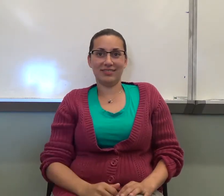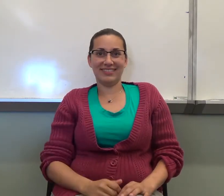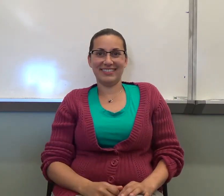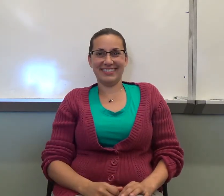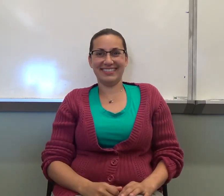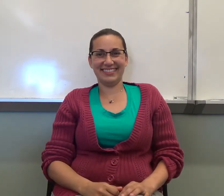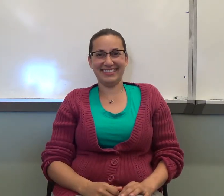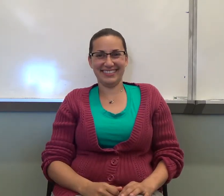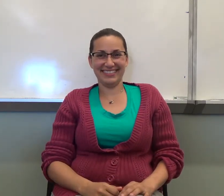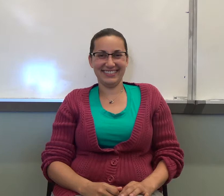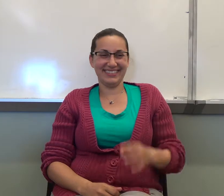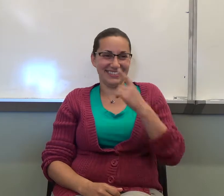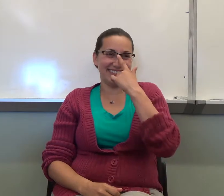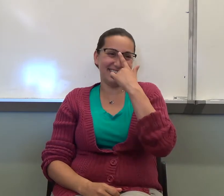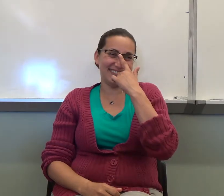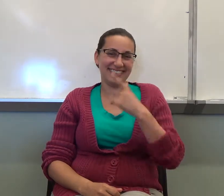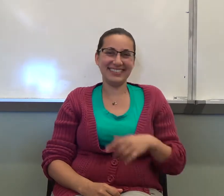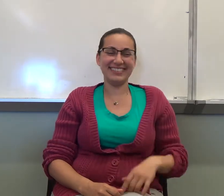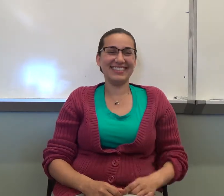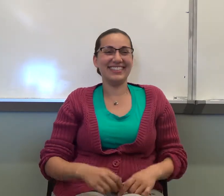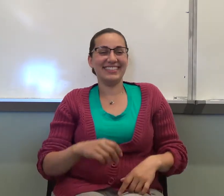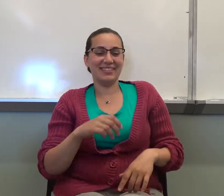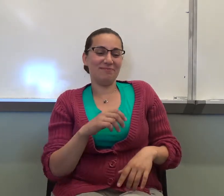All right, we're going to put 2/5 in here.